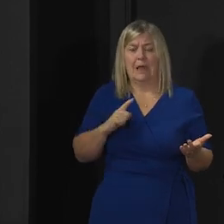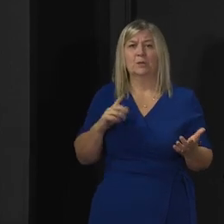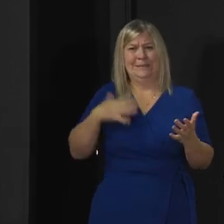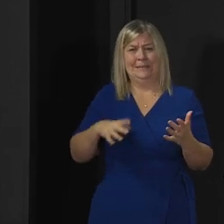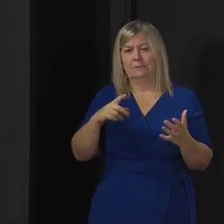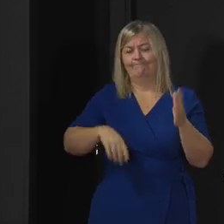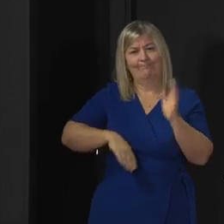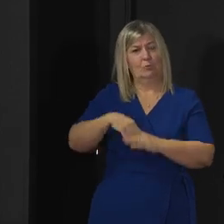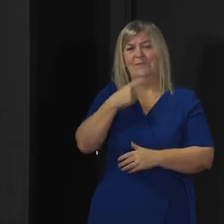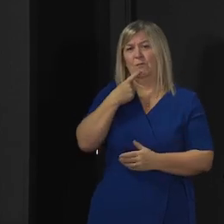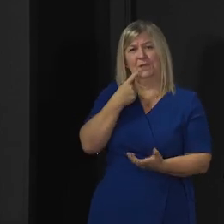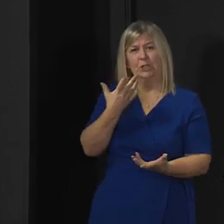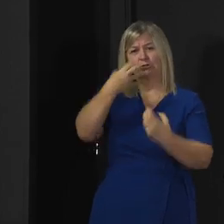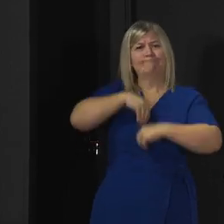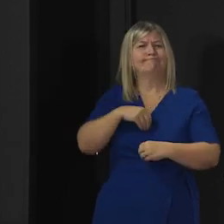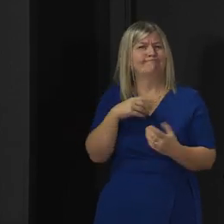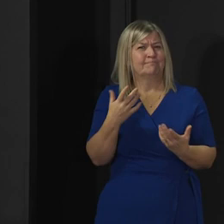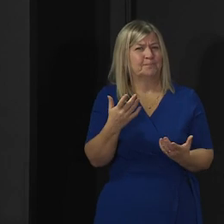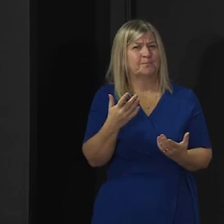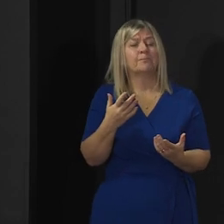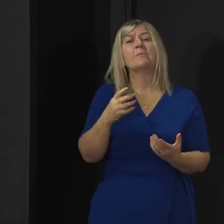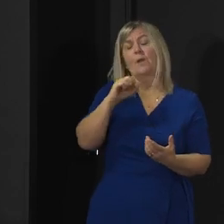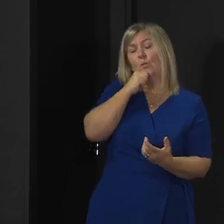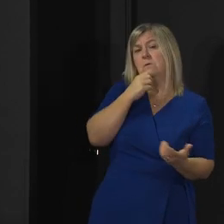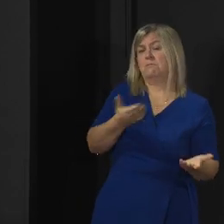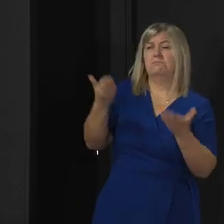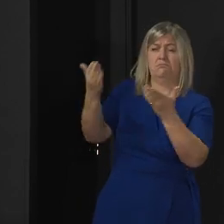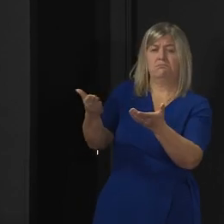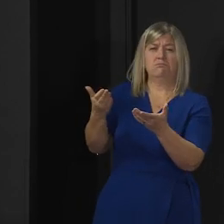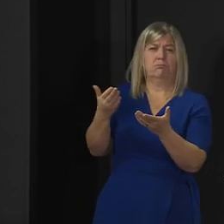hand over to the Health Secretary on hospital capacity. All I will say